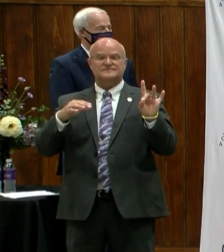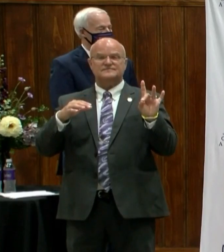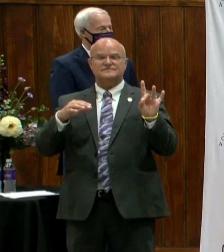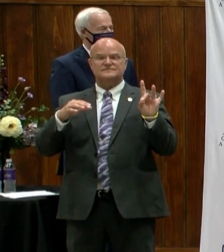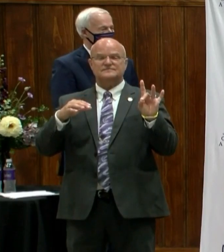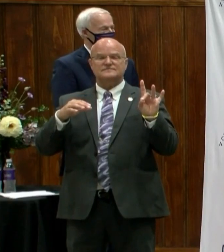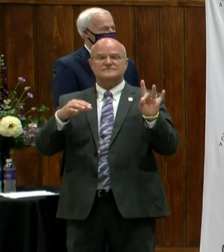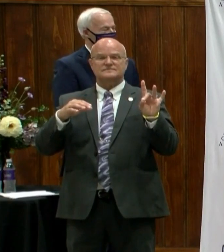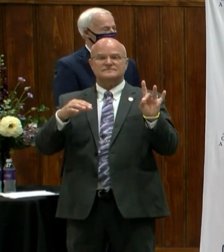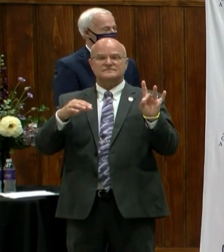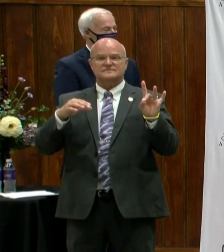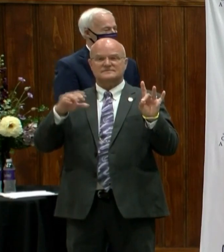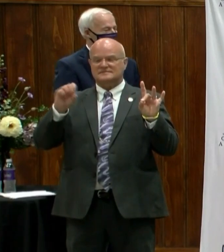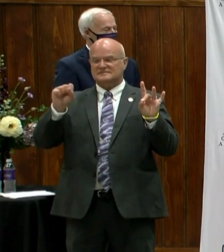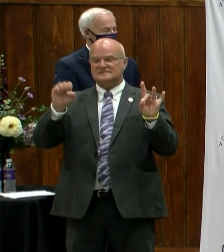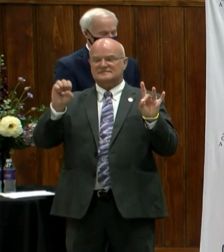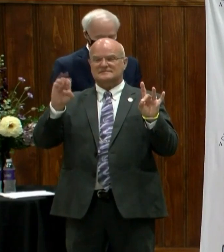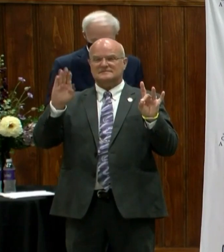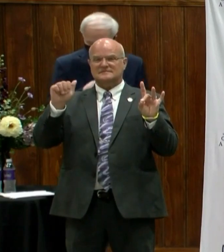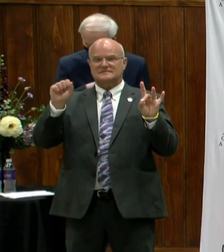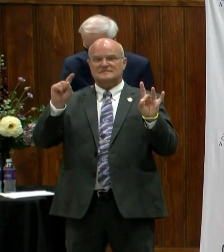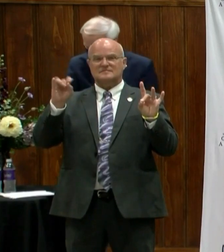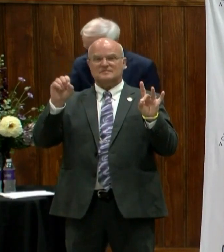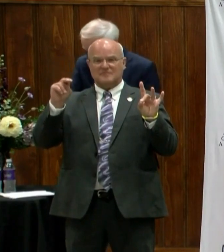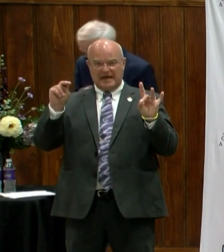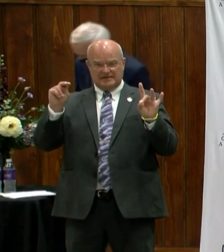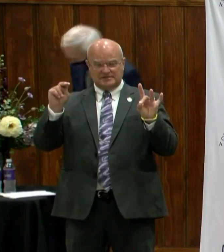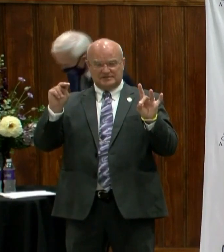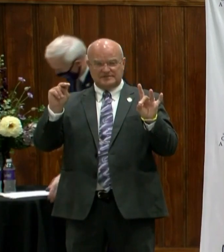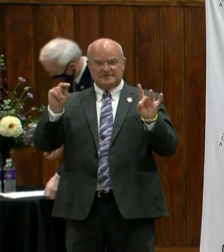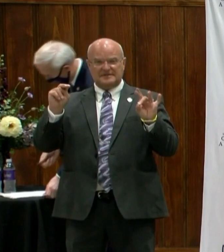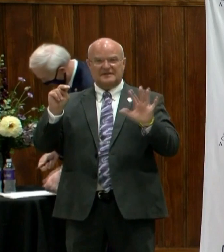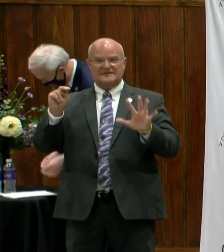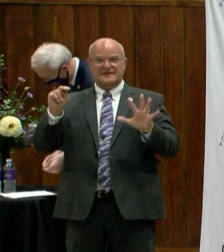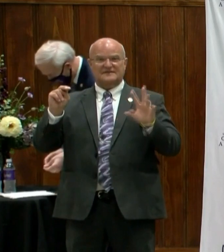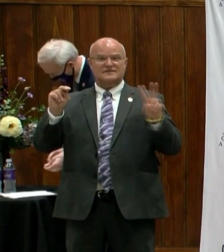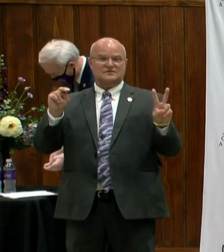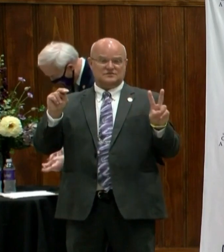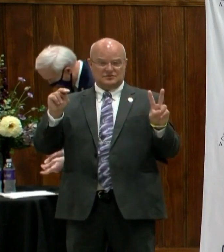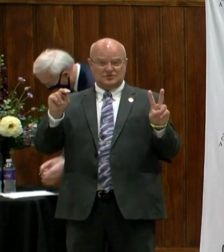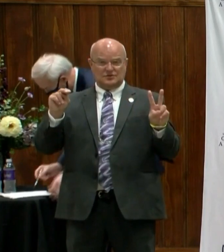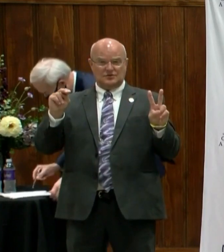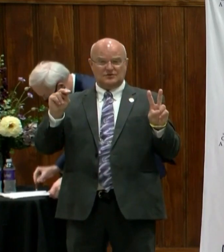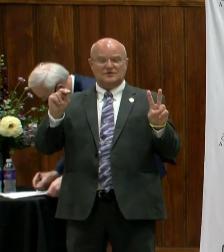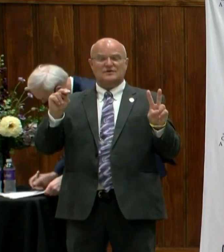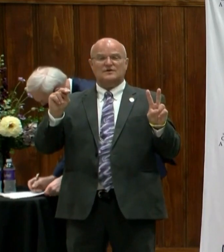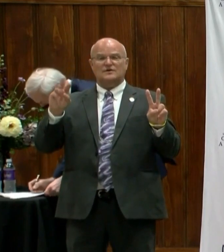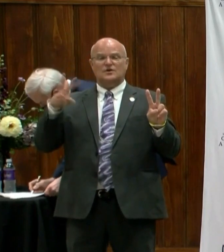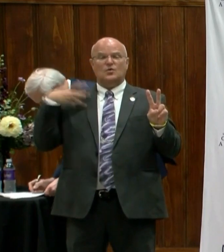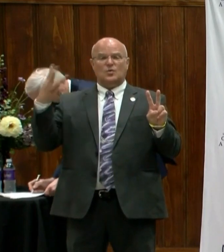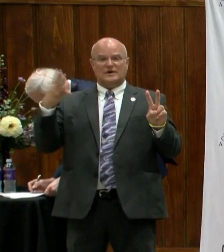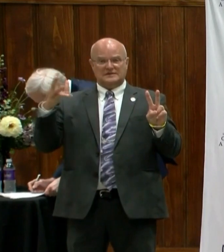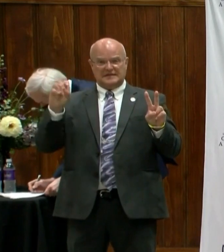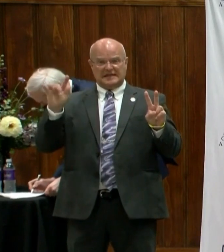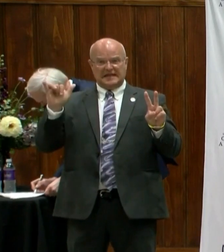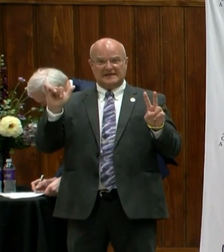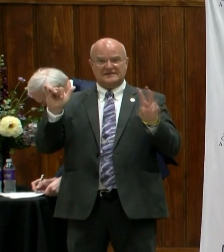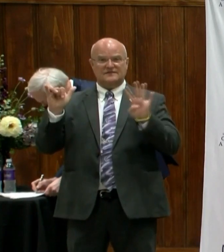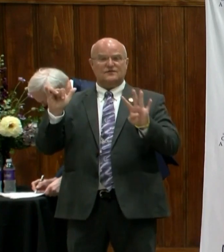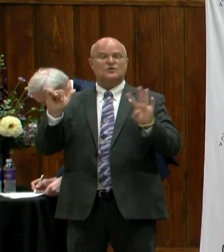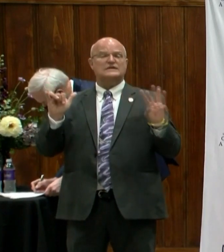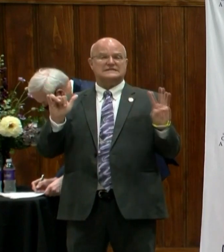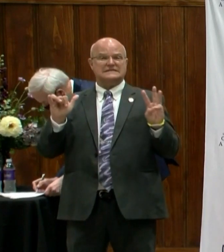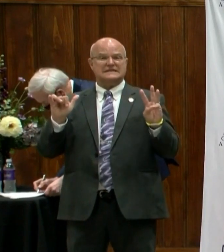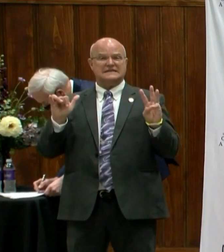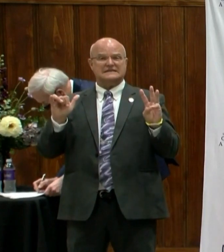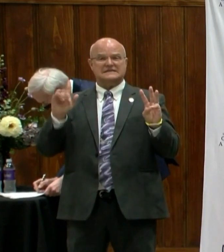yesterday. Sebastian County is our second highest at 52, followed by Washington County at